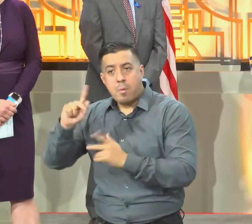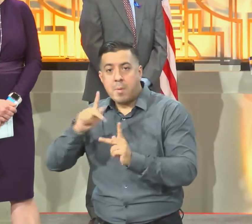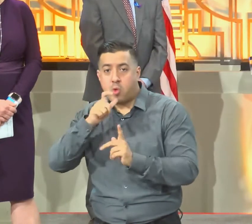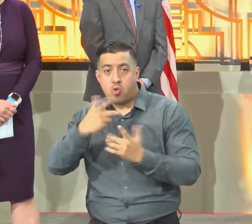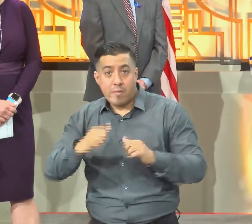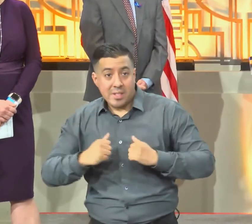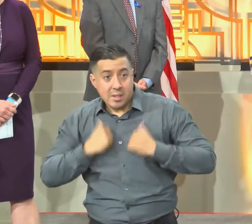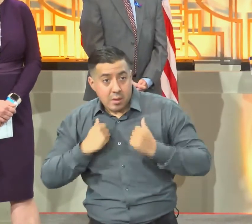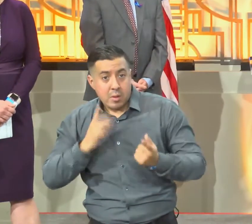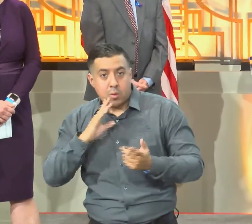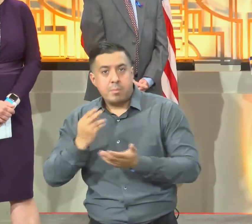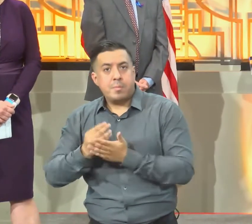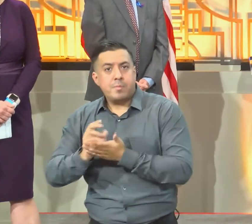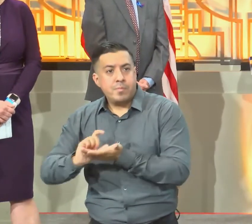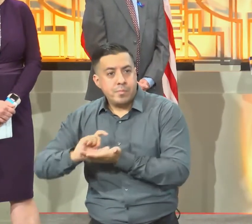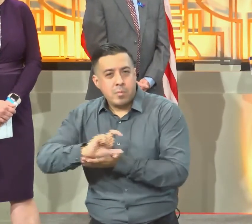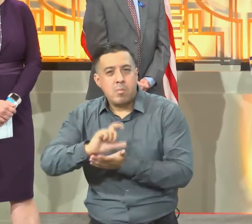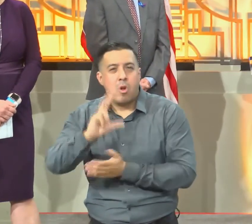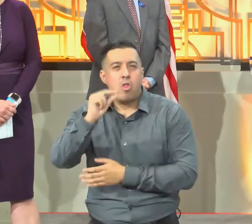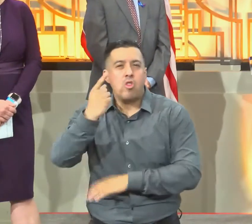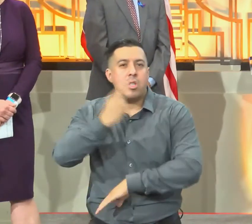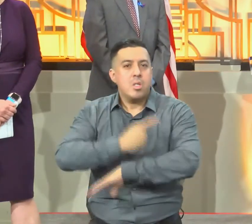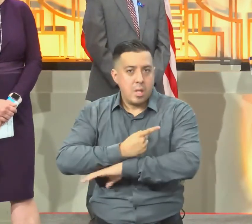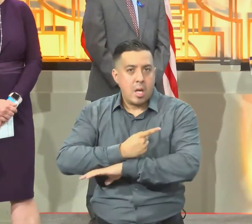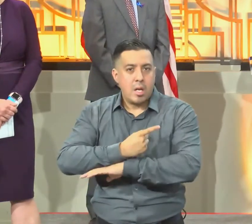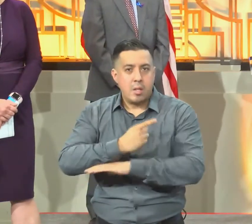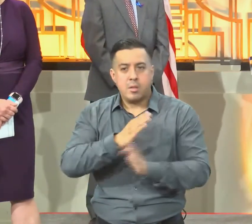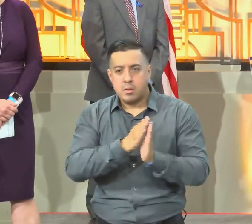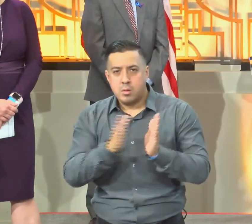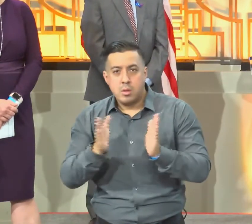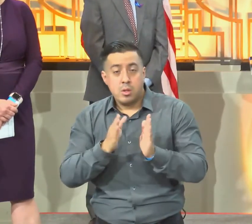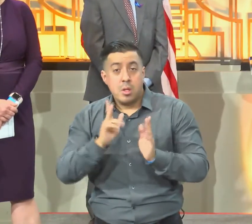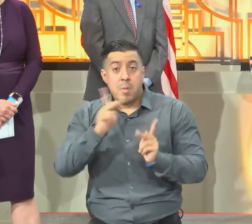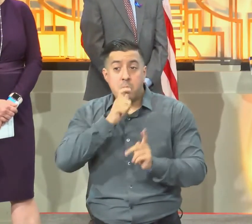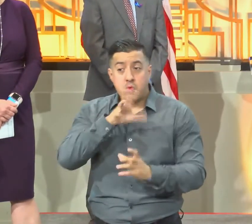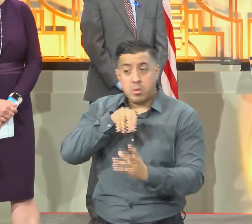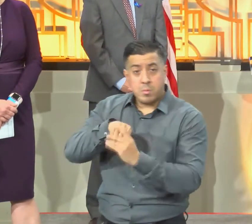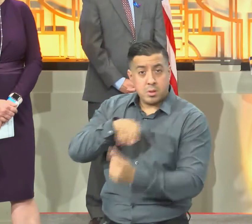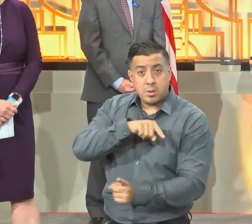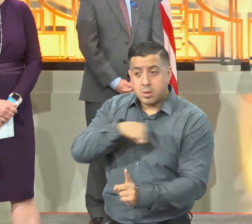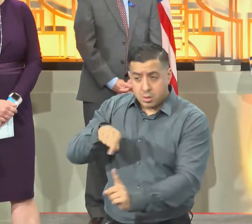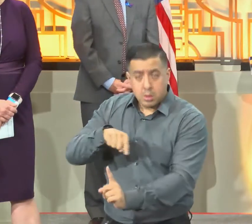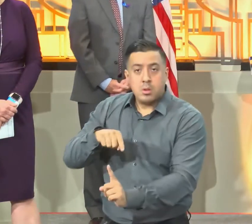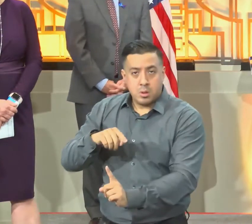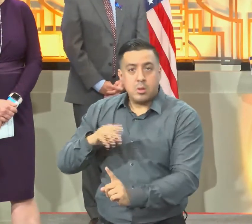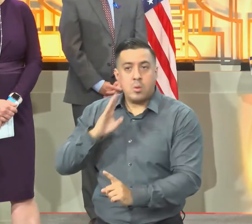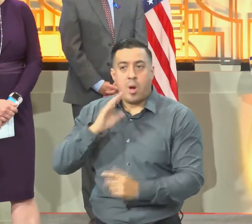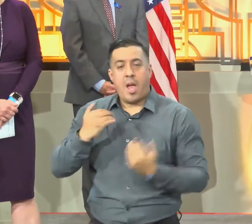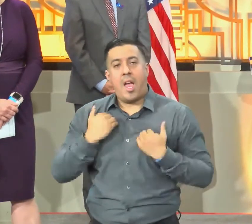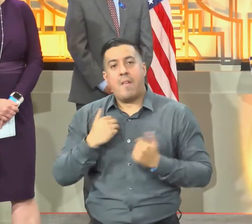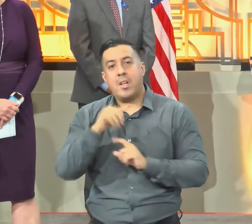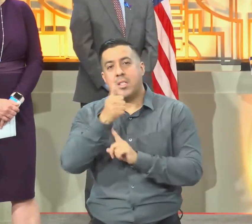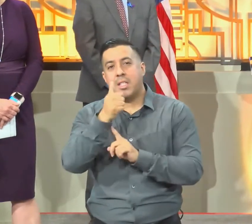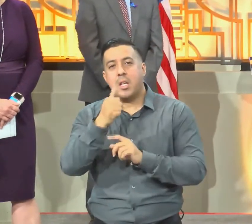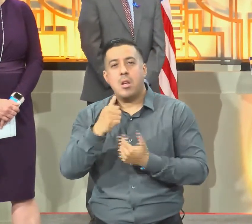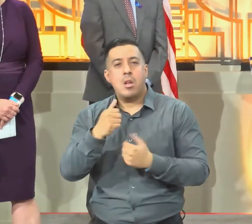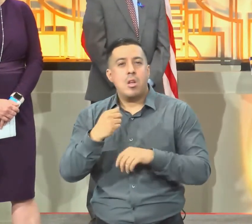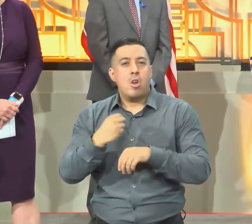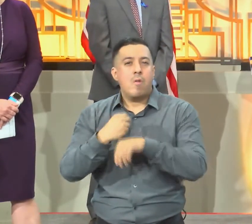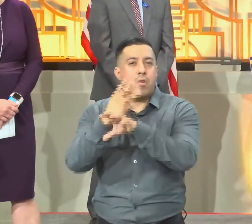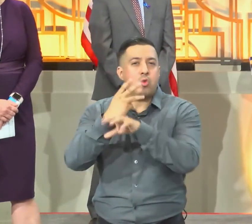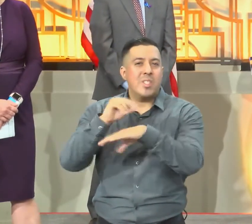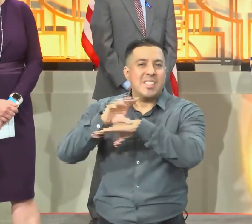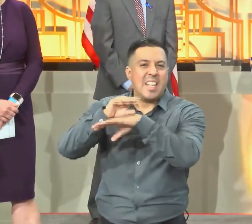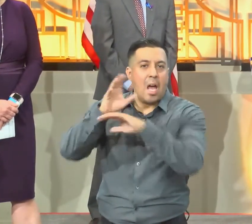participant stipends during the 30-day upskills period. Participants will also be required to attend virtual financial counseling